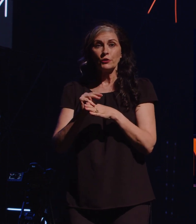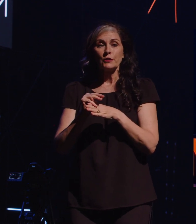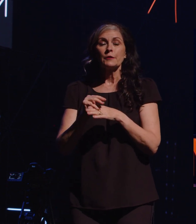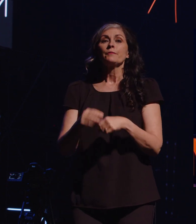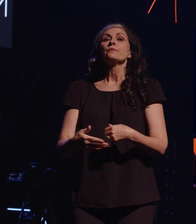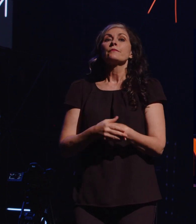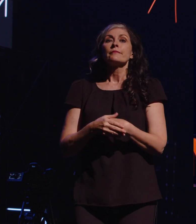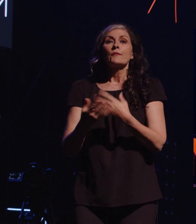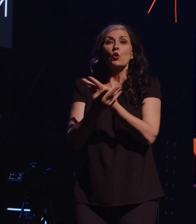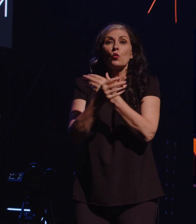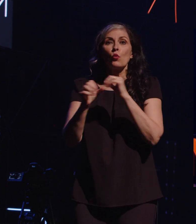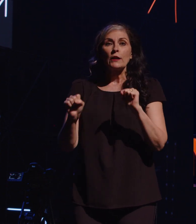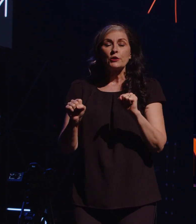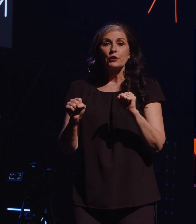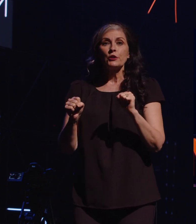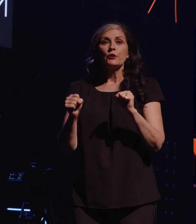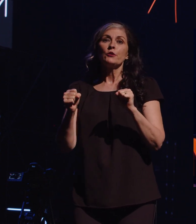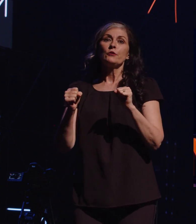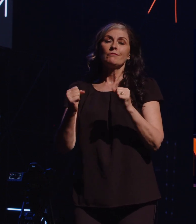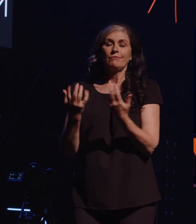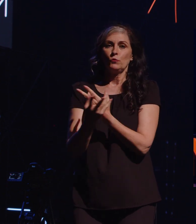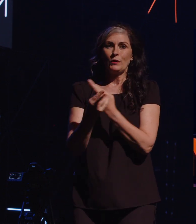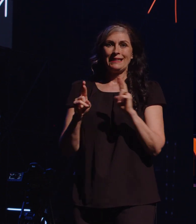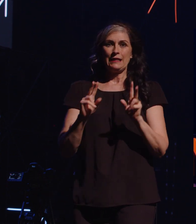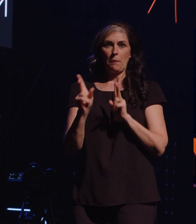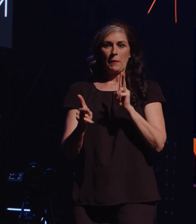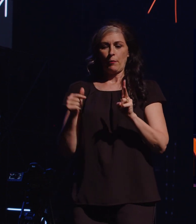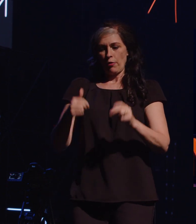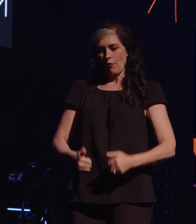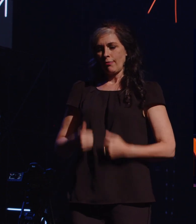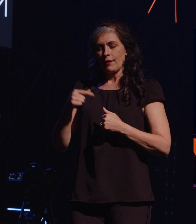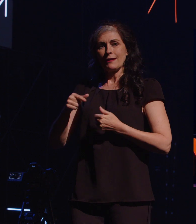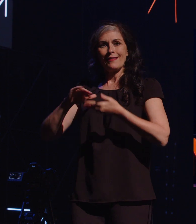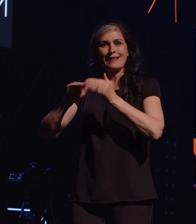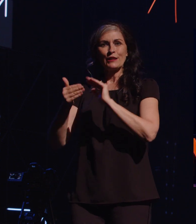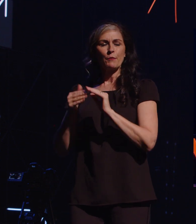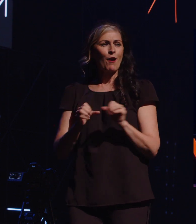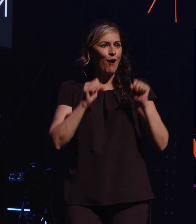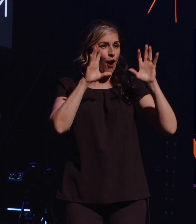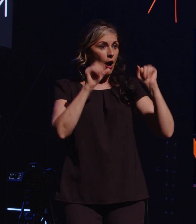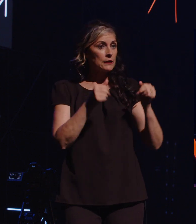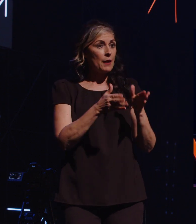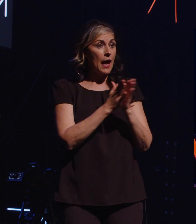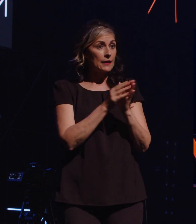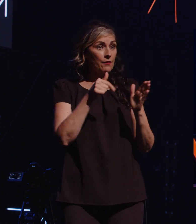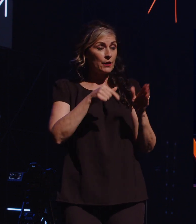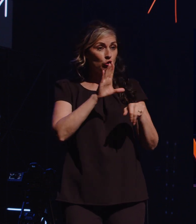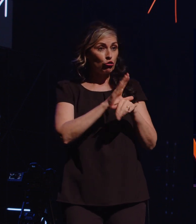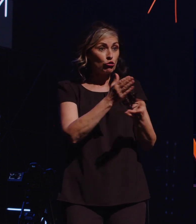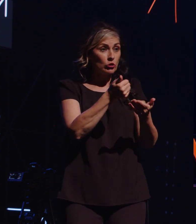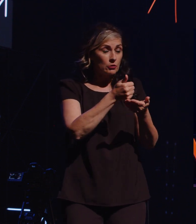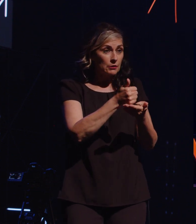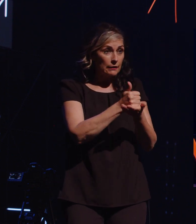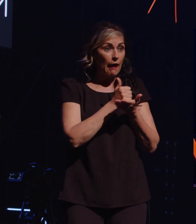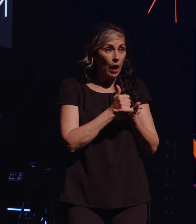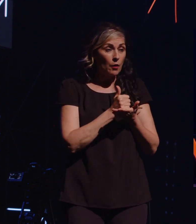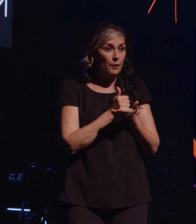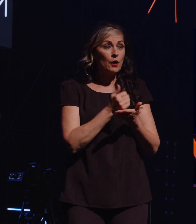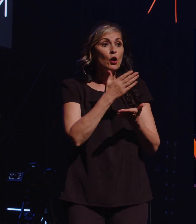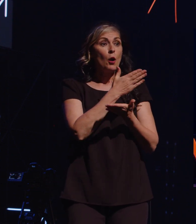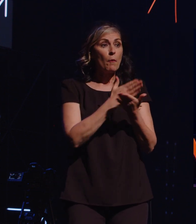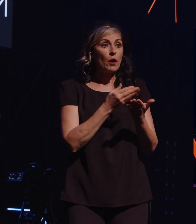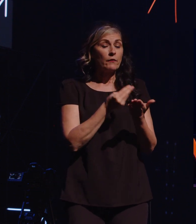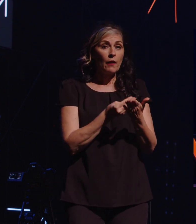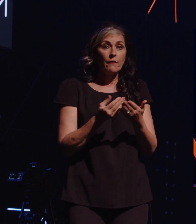restore, rebuild, and redeem the lives of those in our community. Awesome. So she asked if the Grove could help with that. So part of our love offering is me